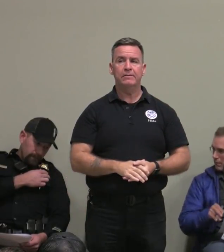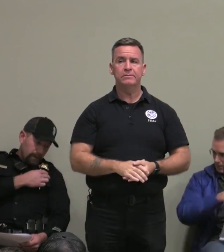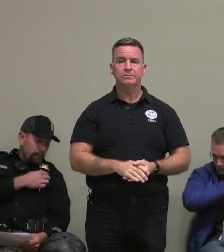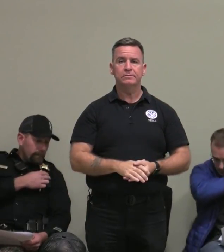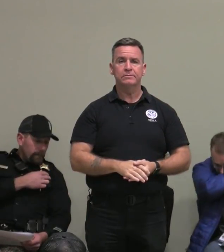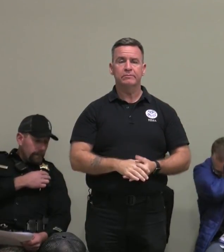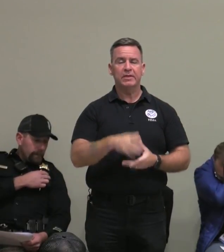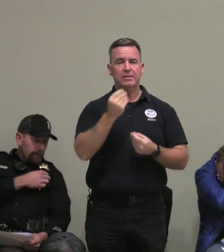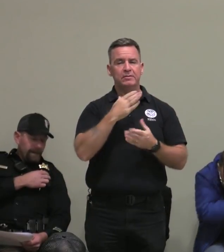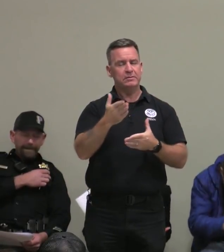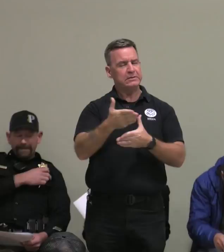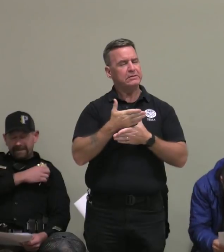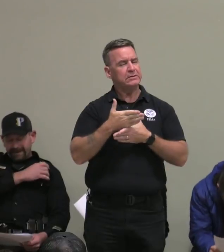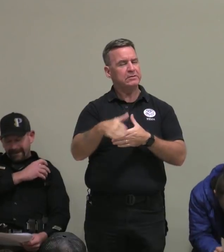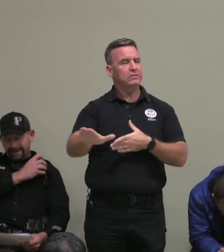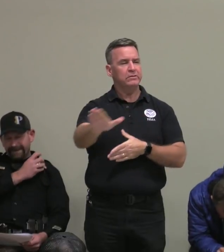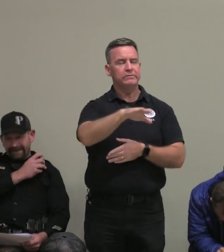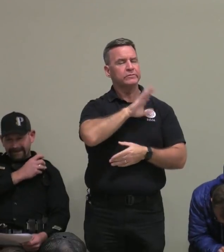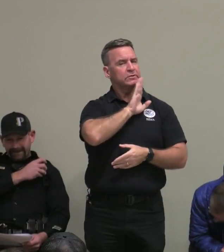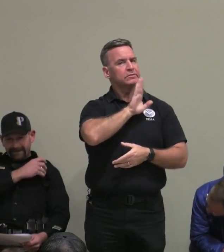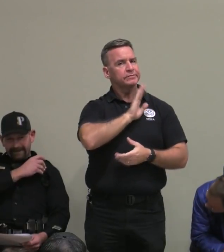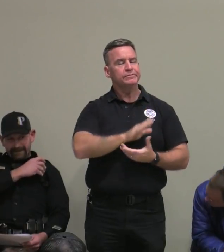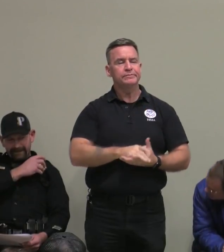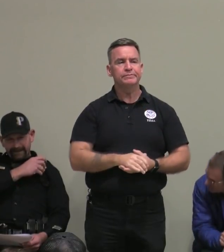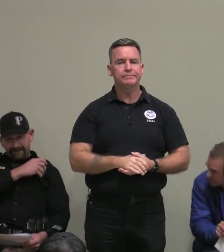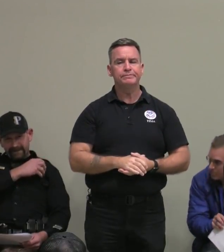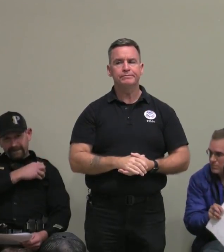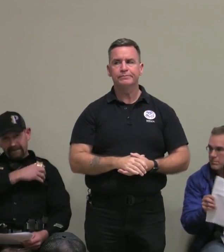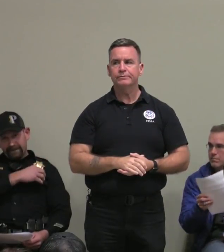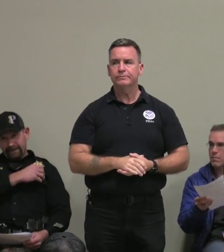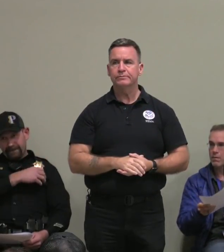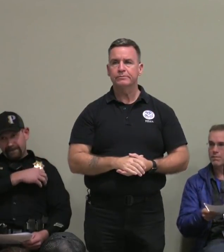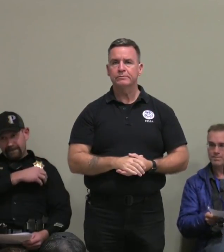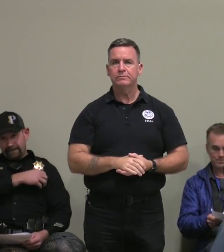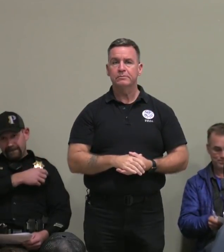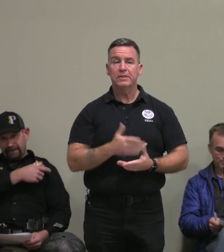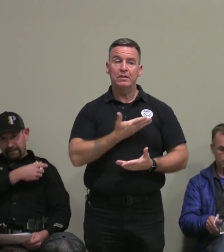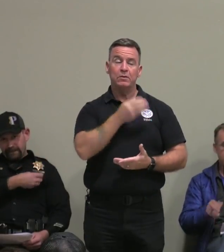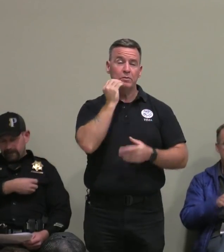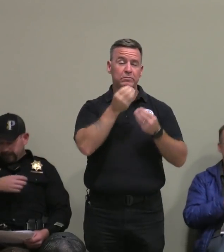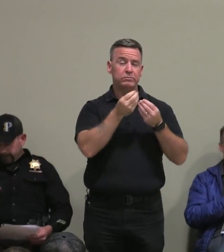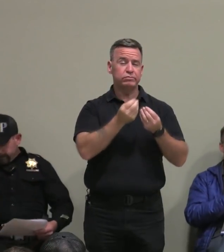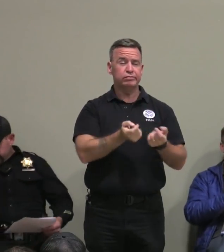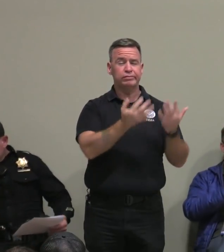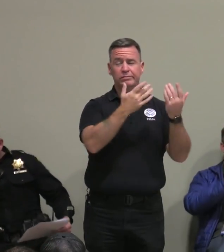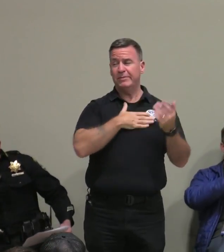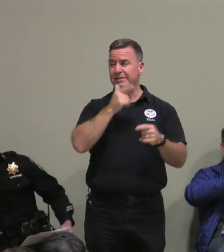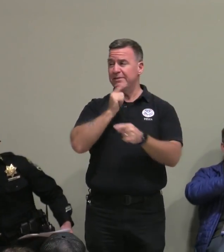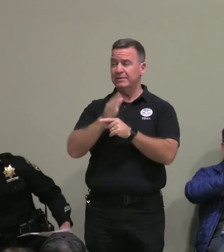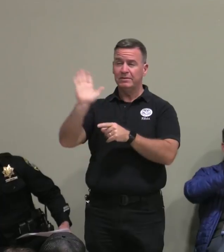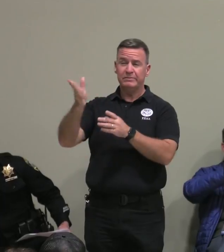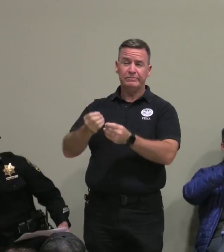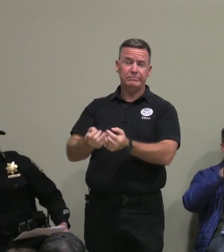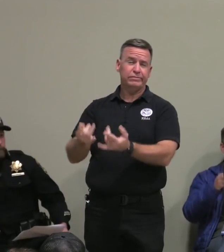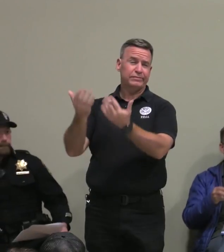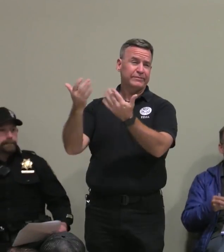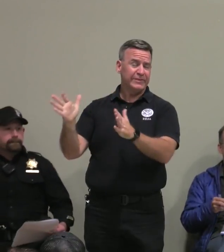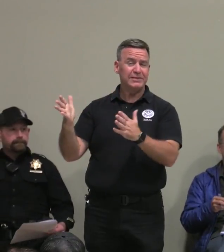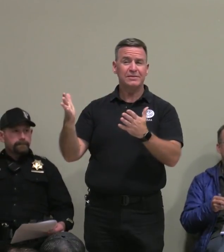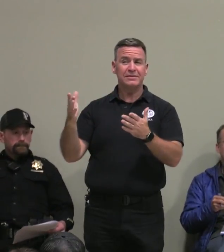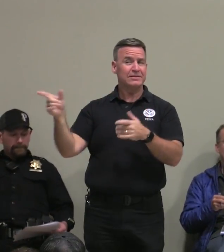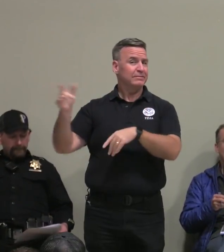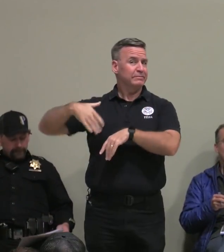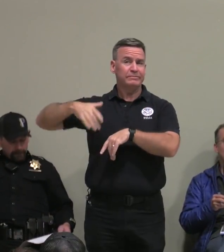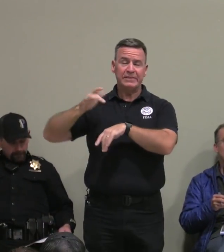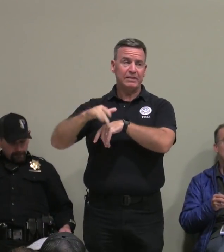you to know that I share that frustration. We lost our home. My sister lost her home. She hasn't been